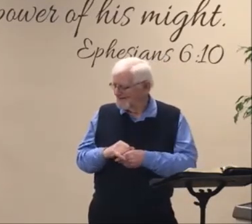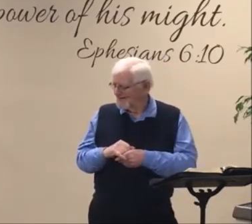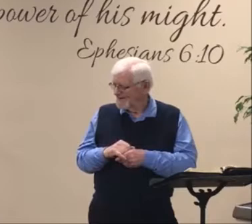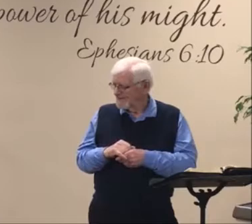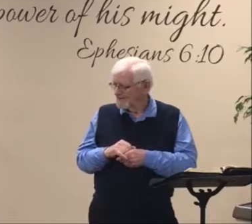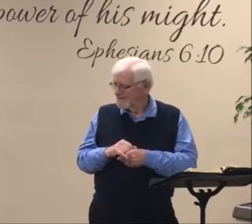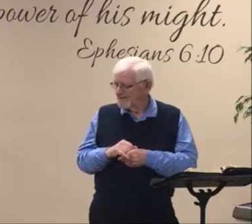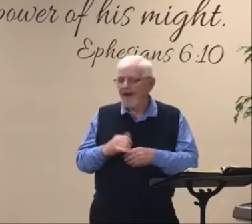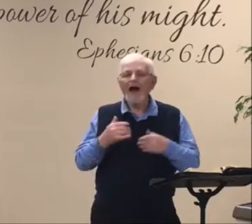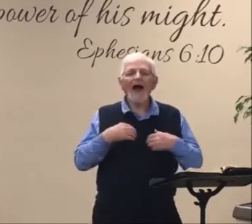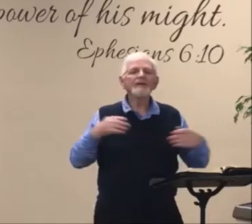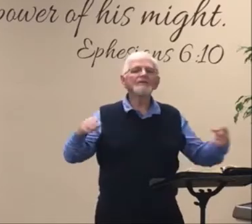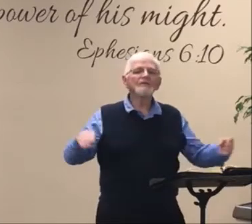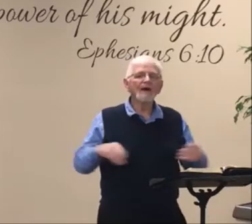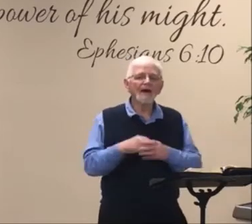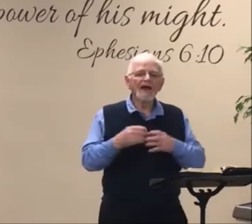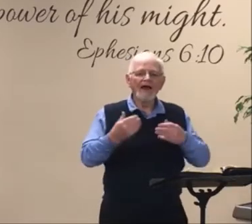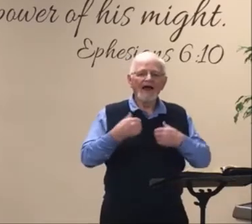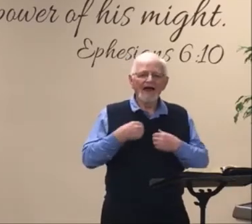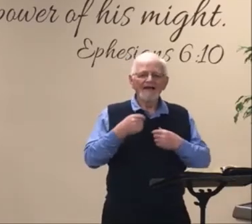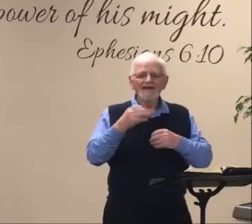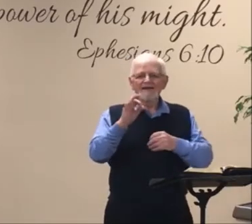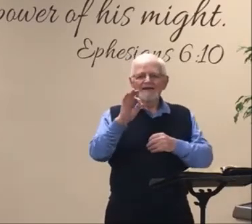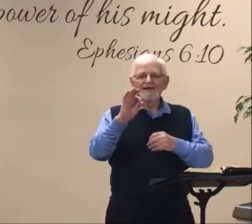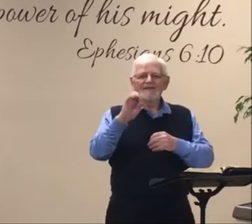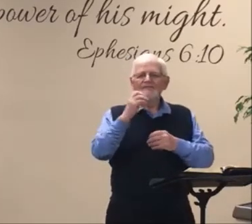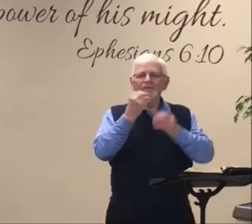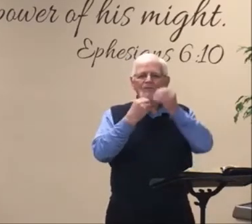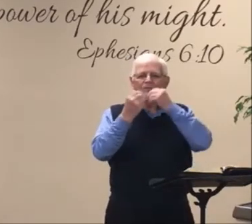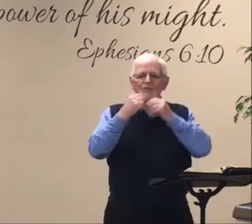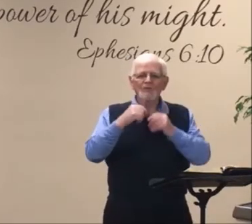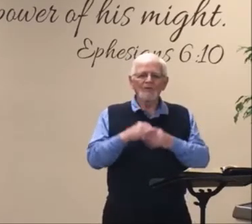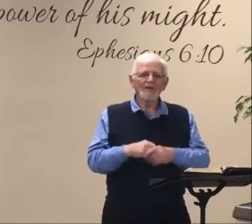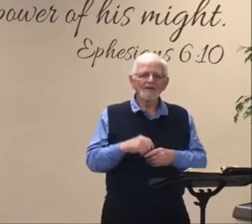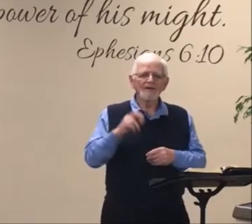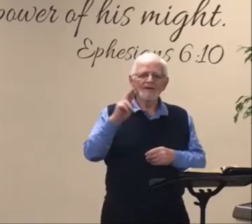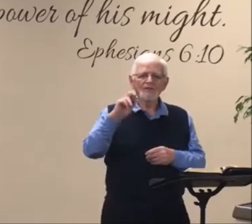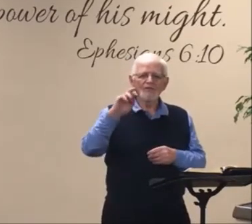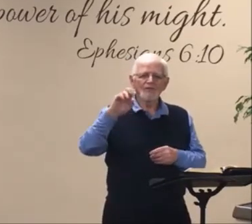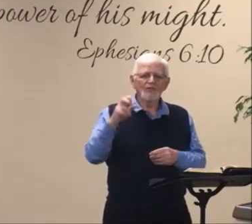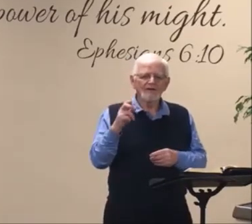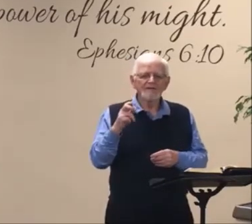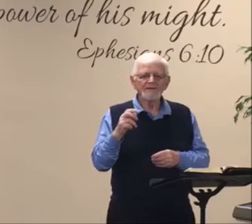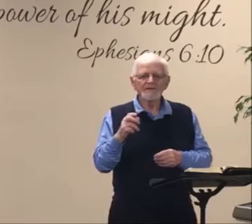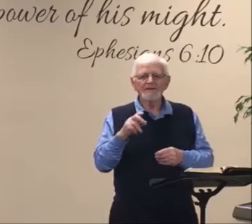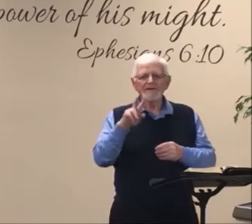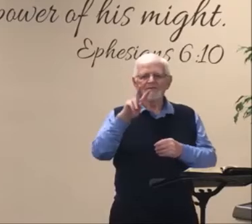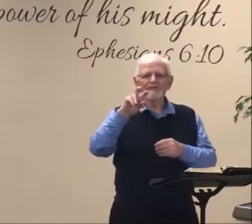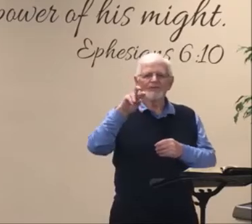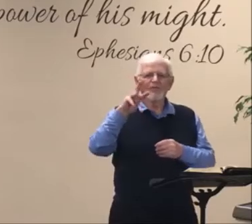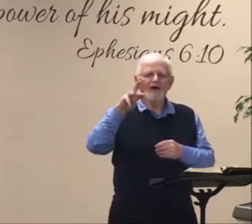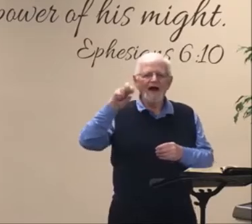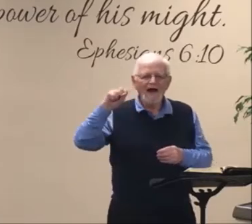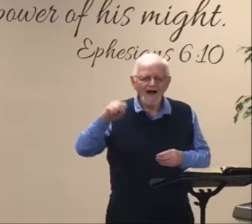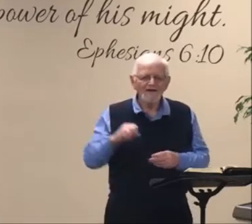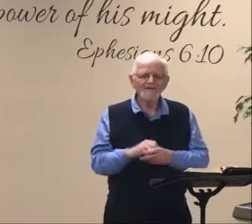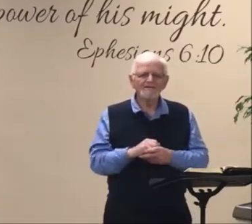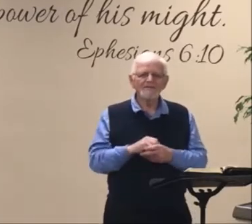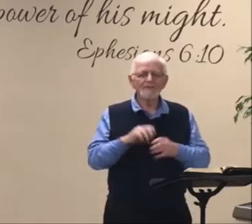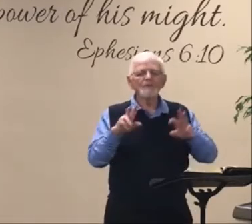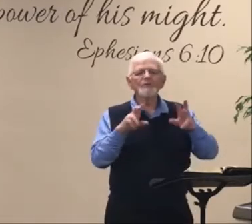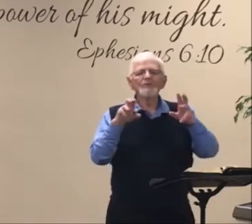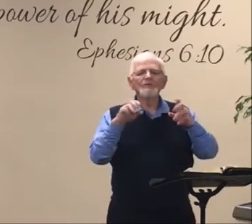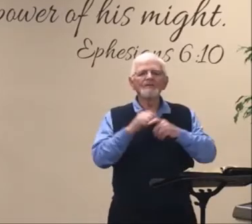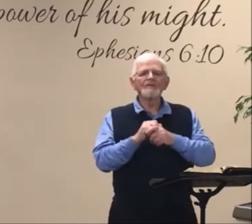They have the wedding. They have the feast. Him and Rachel say their vows at the front of the thing with the goofy priest or whatever they do